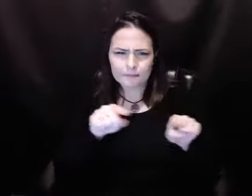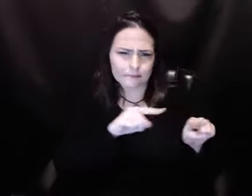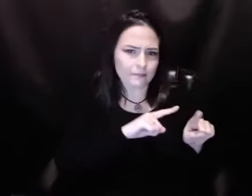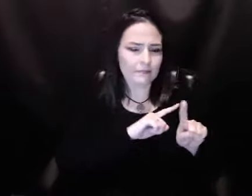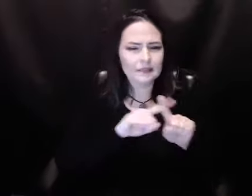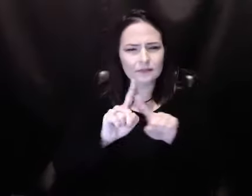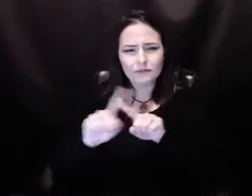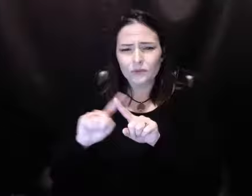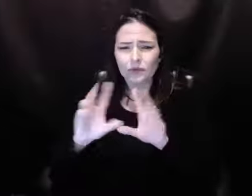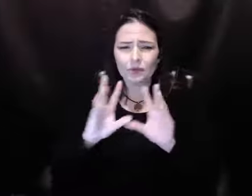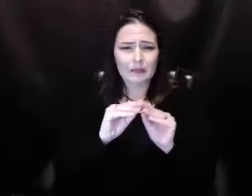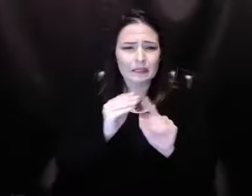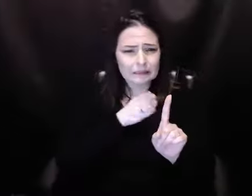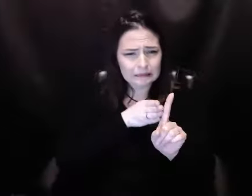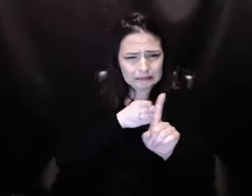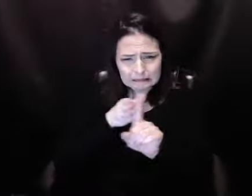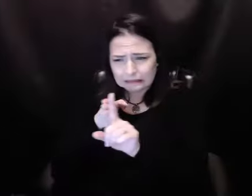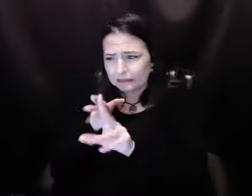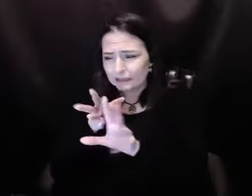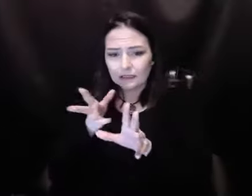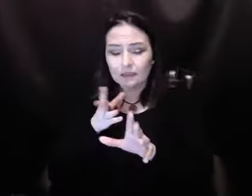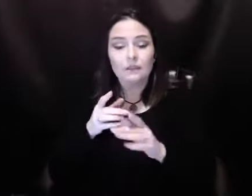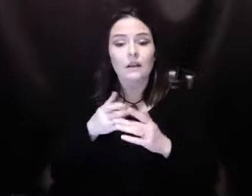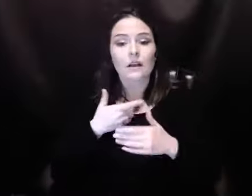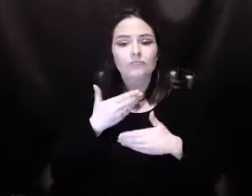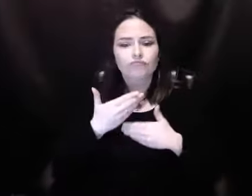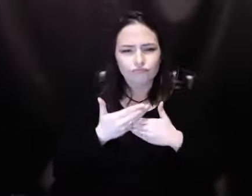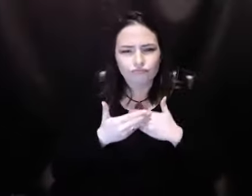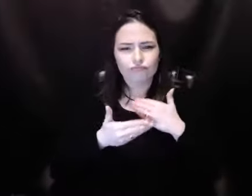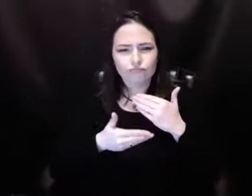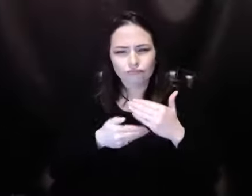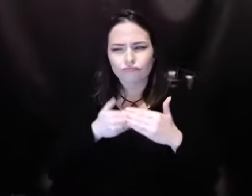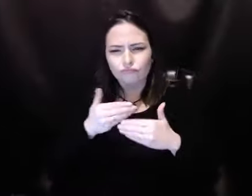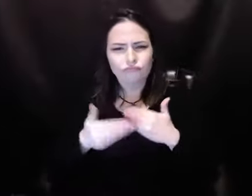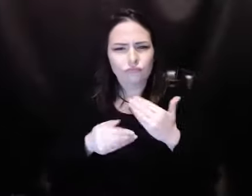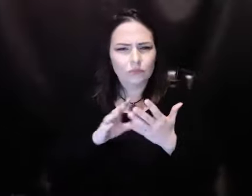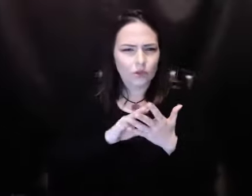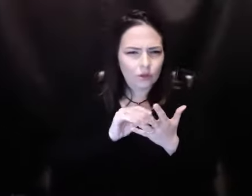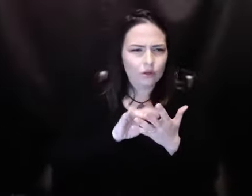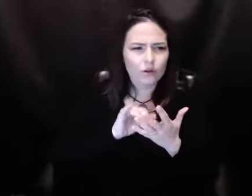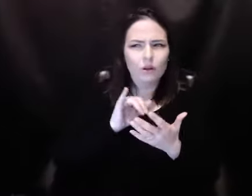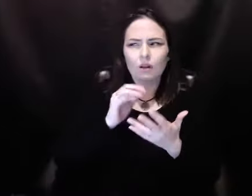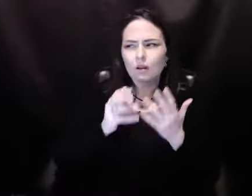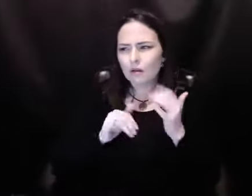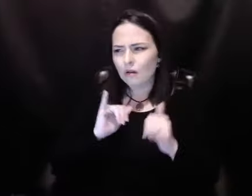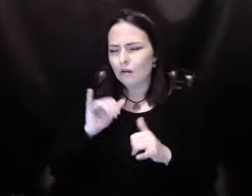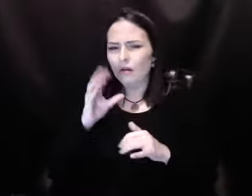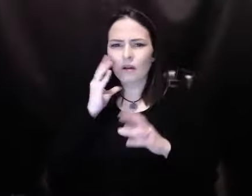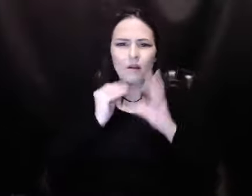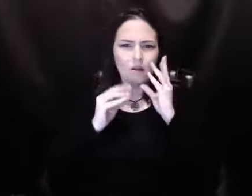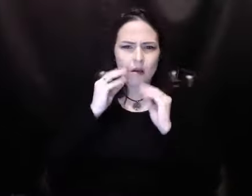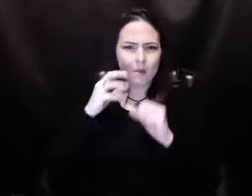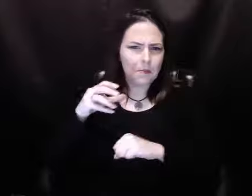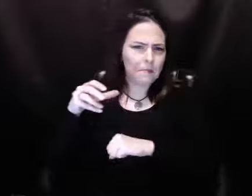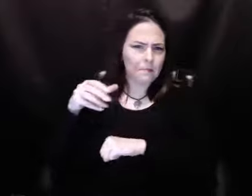in this book that I found out about Al-Anon. I picked up the phone and made my first meeting.